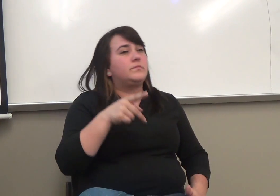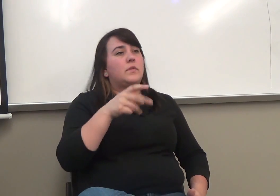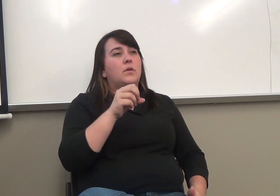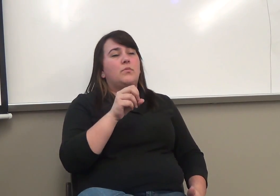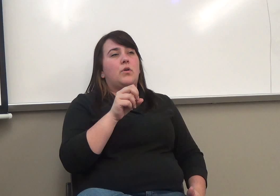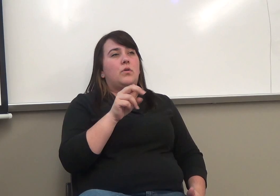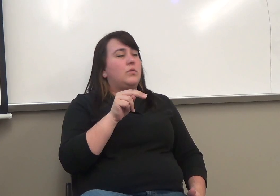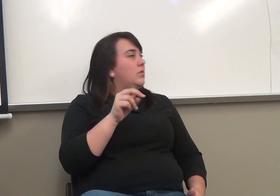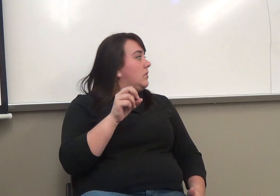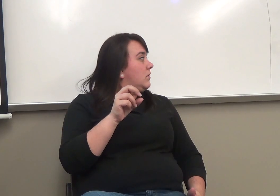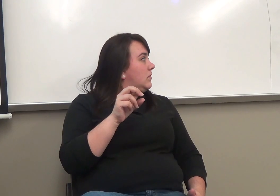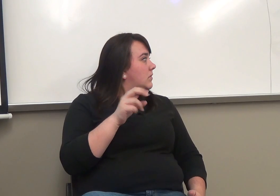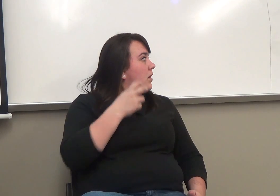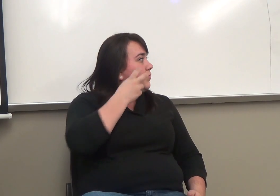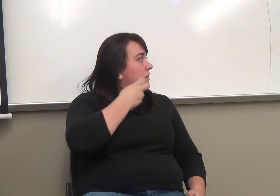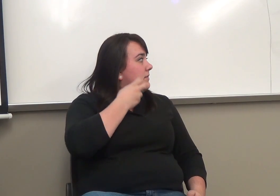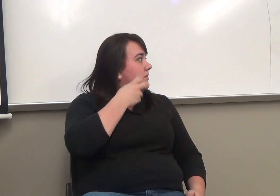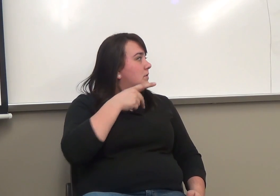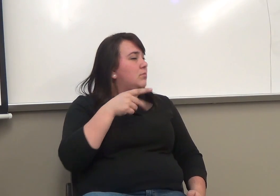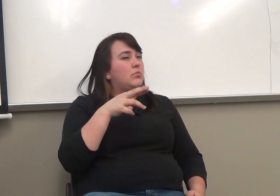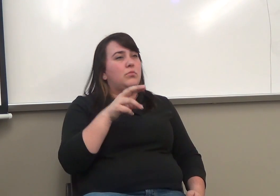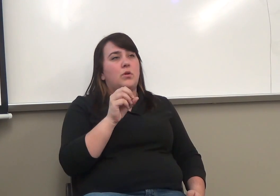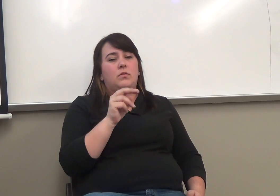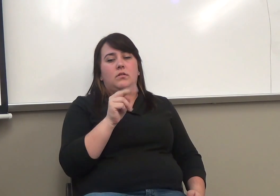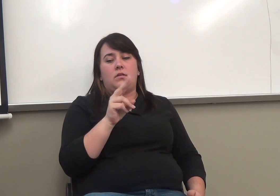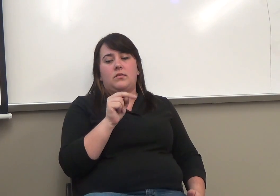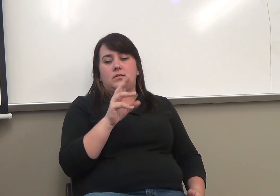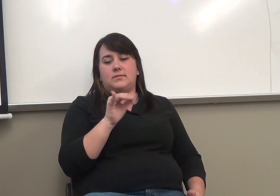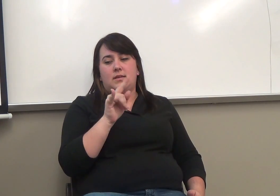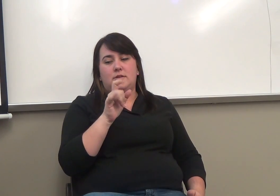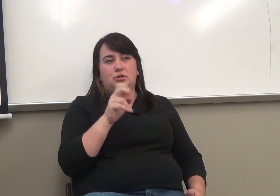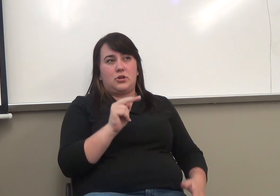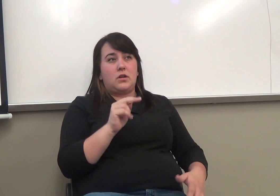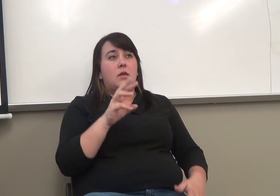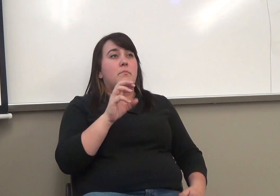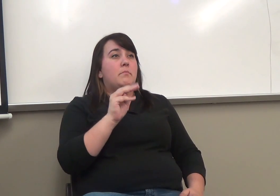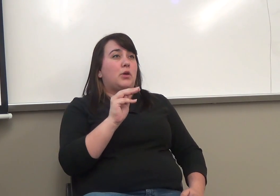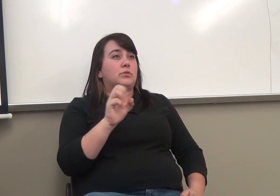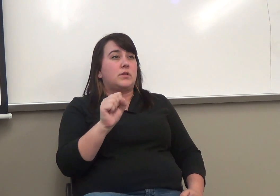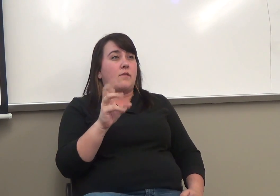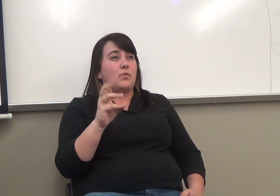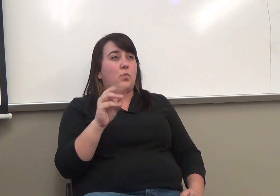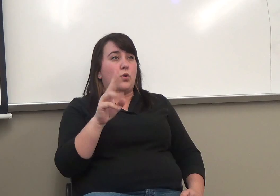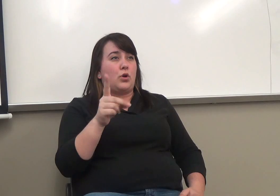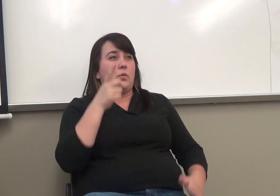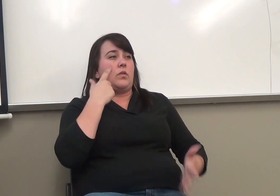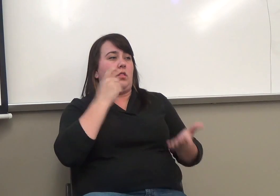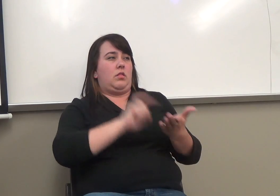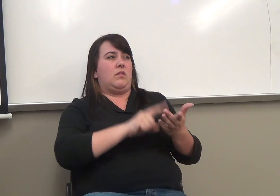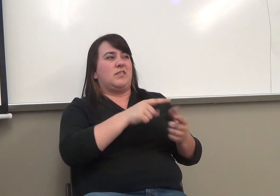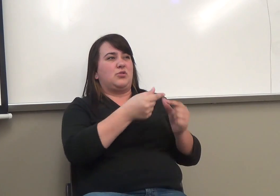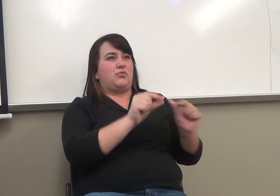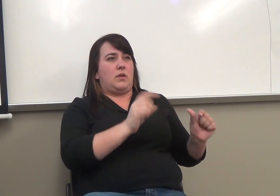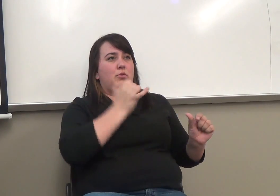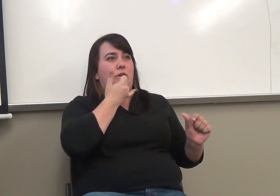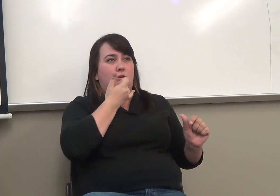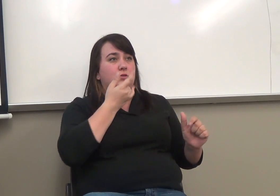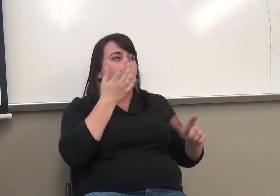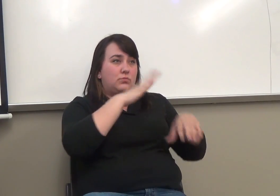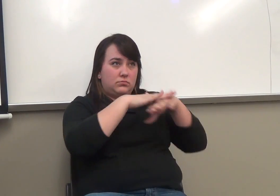as a grammar error. And this is another thing. If you are using Microsoft Word to